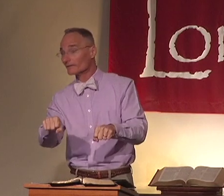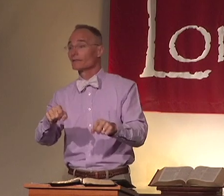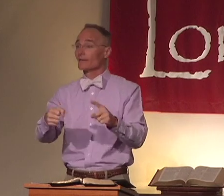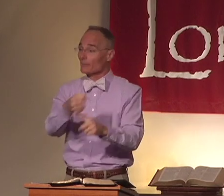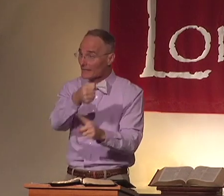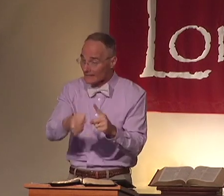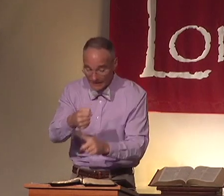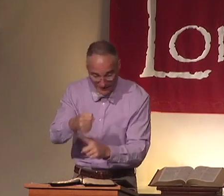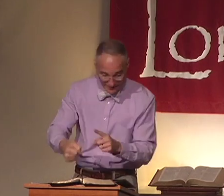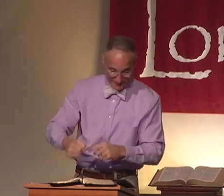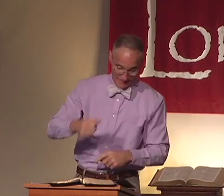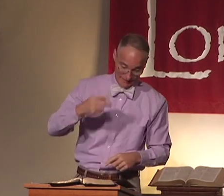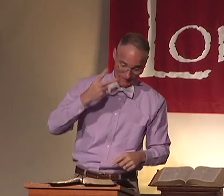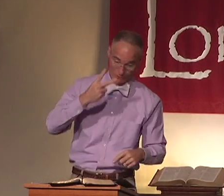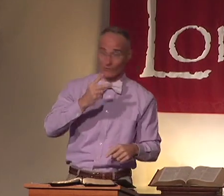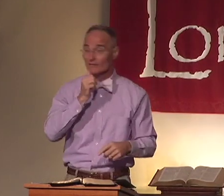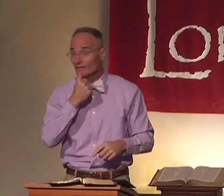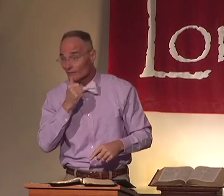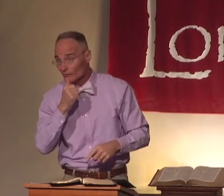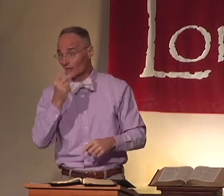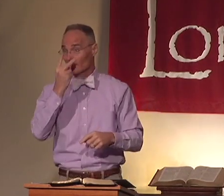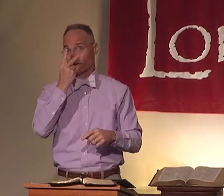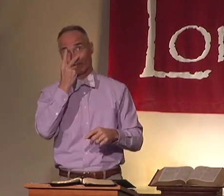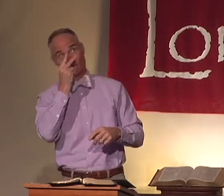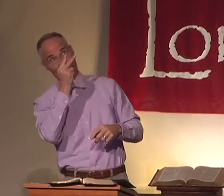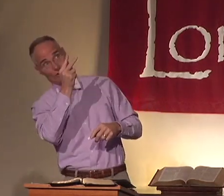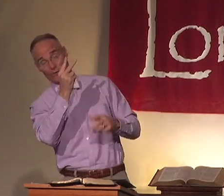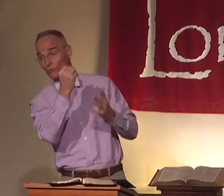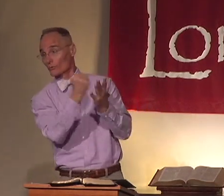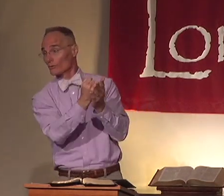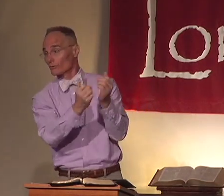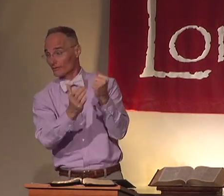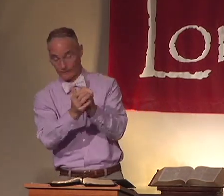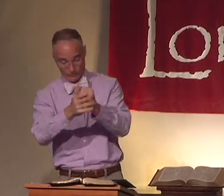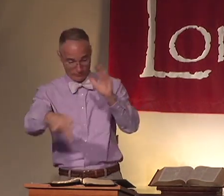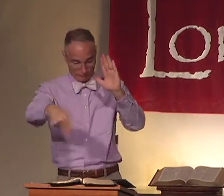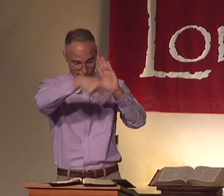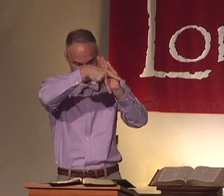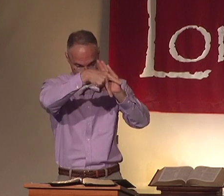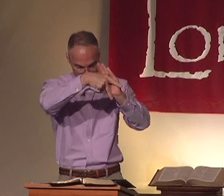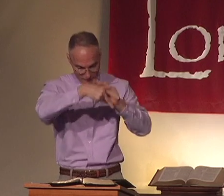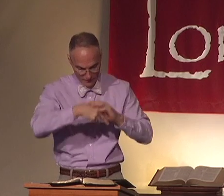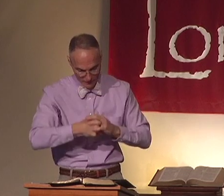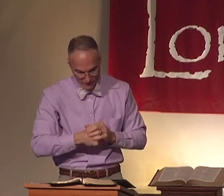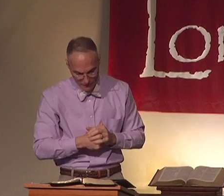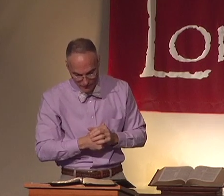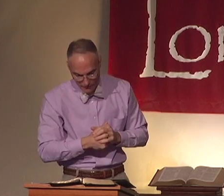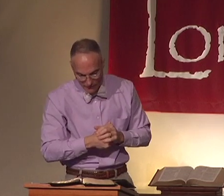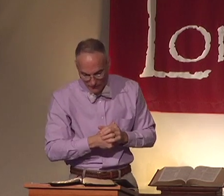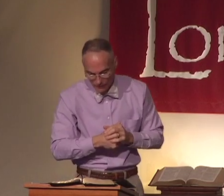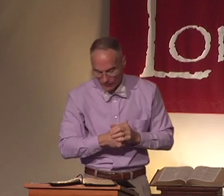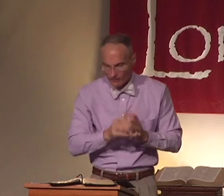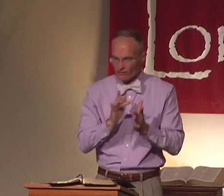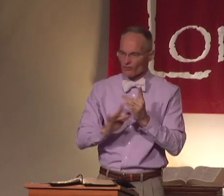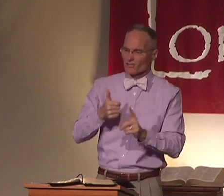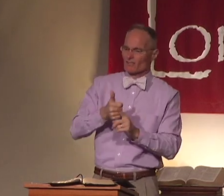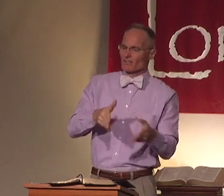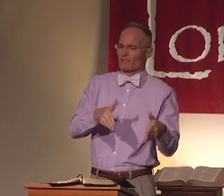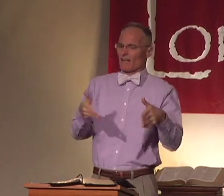They saw his arrest, his beatings. They saw him suffering. They saw him crucified on the cross.